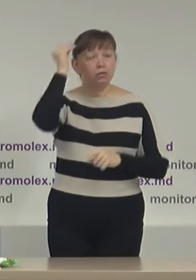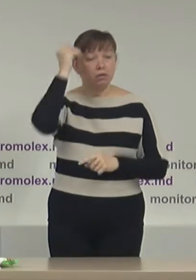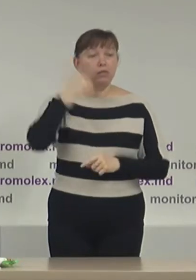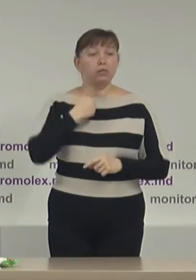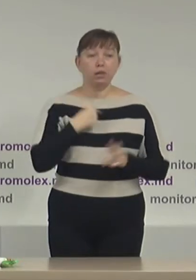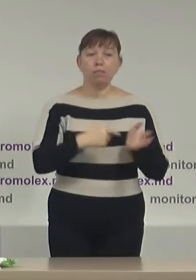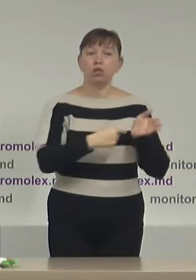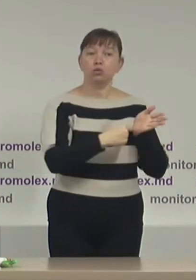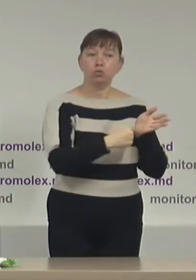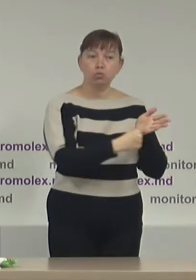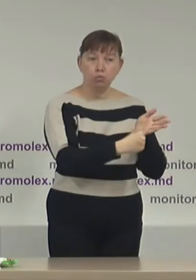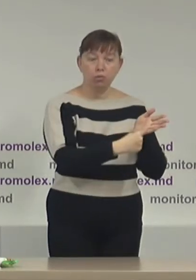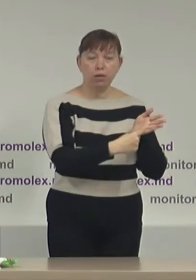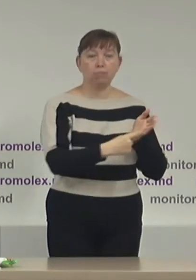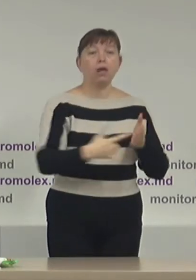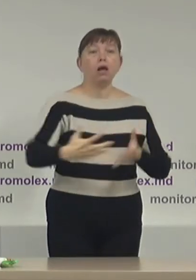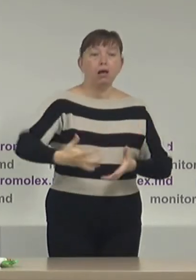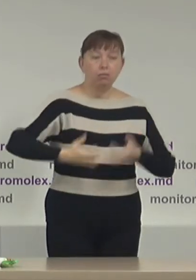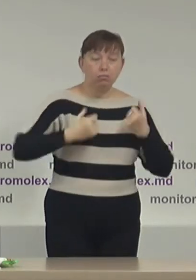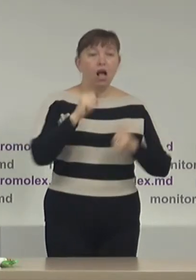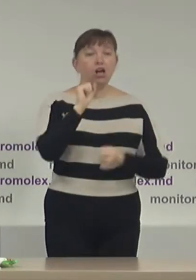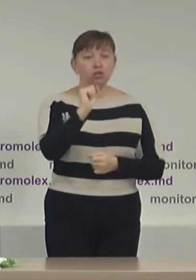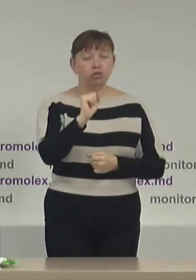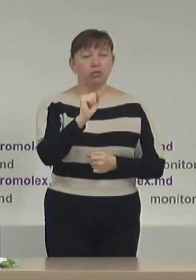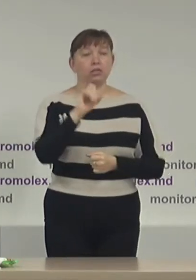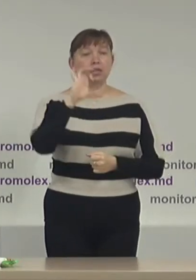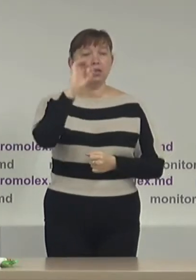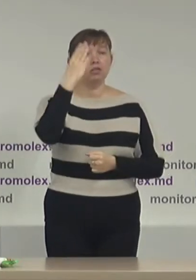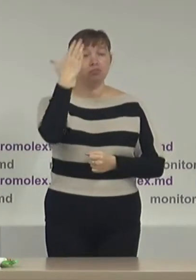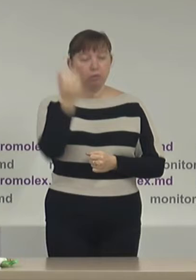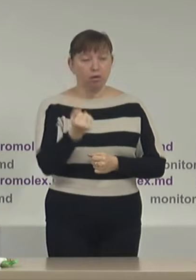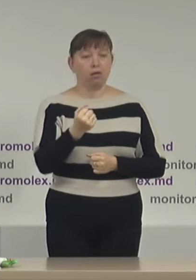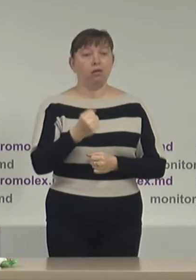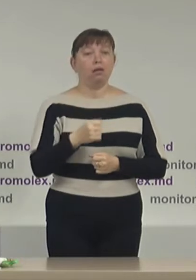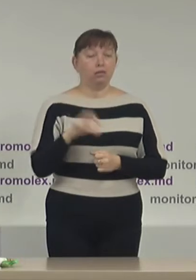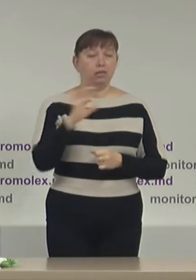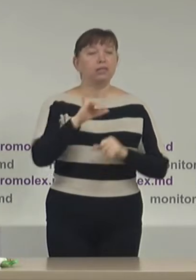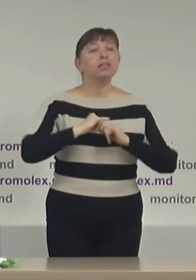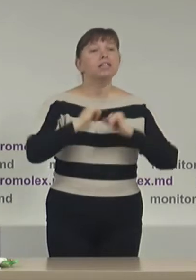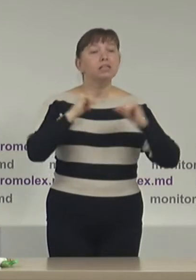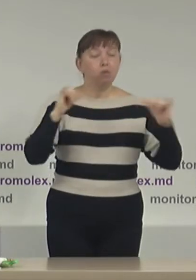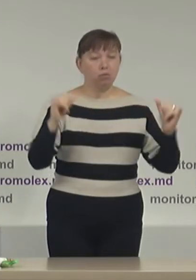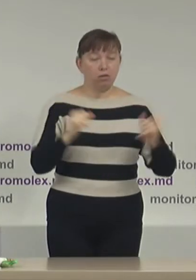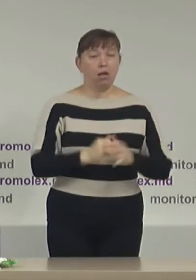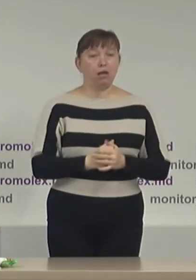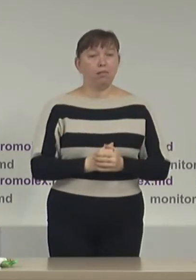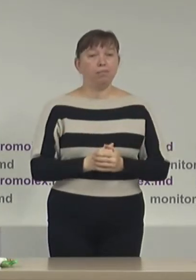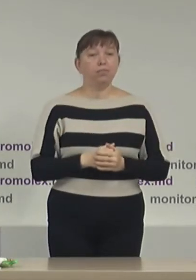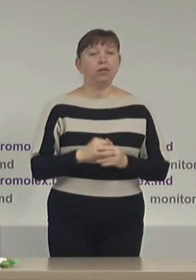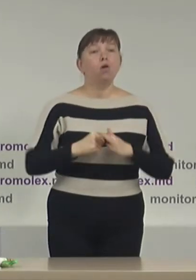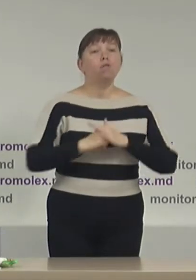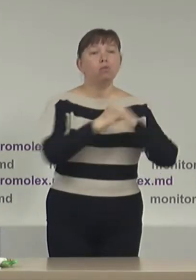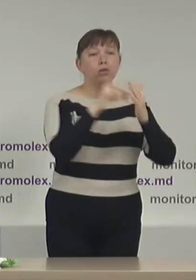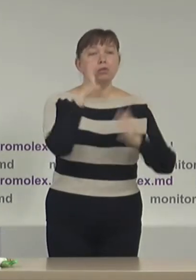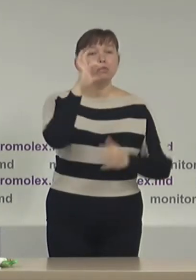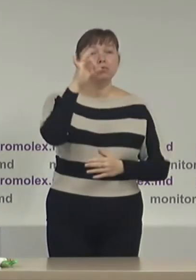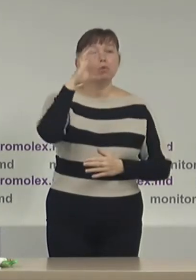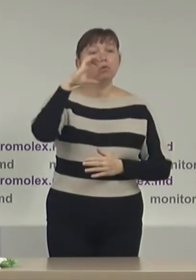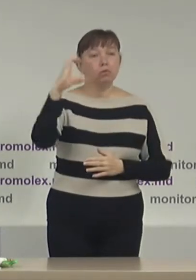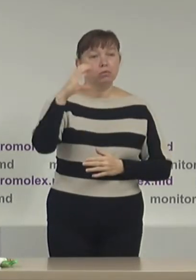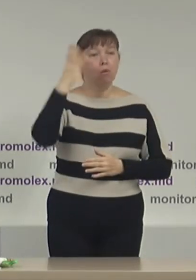So we have to underline the support of the U.S. Agency for International Development,